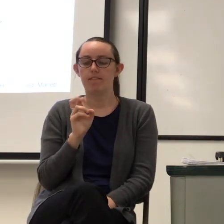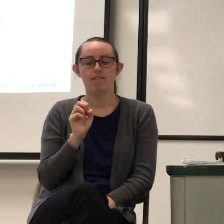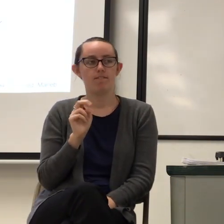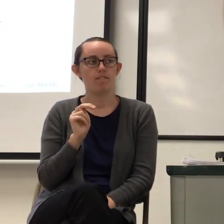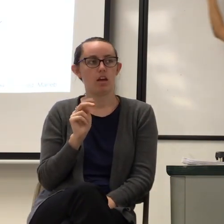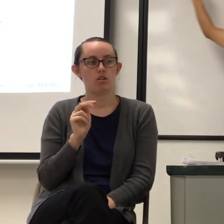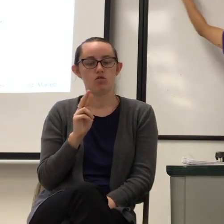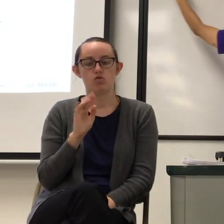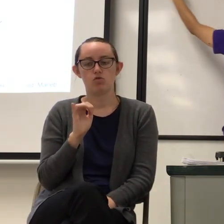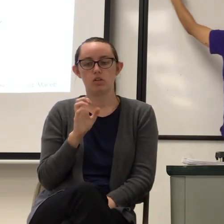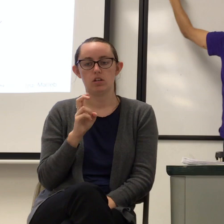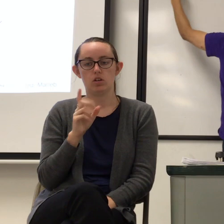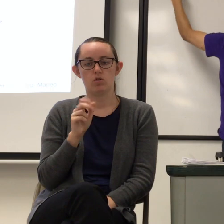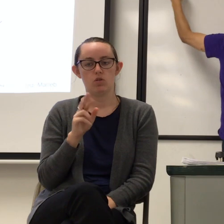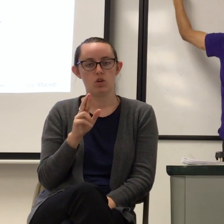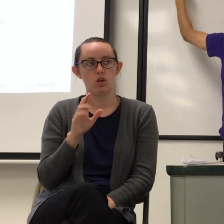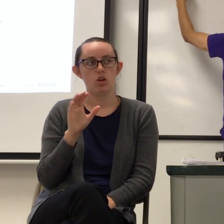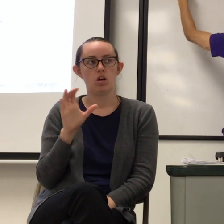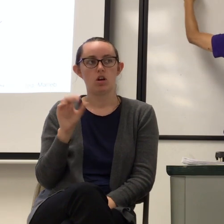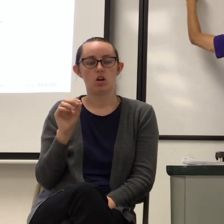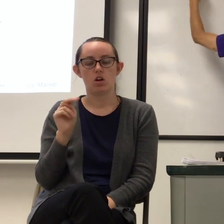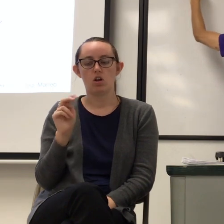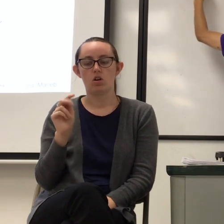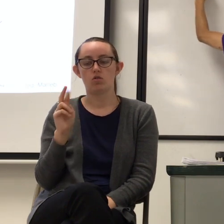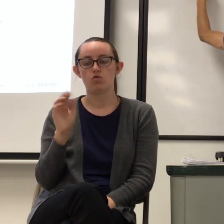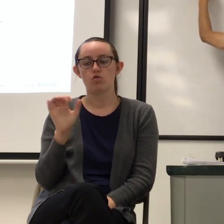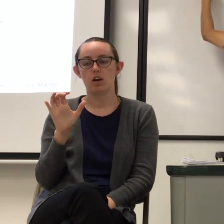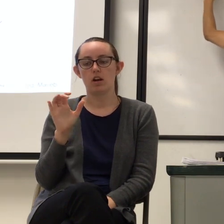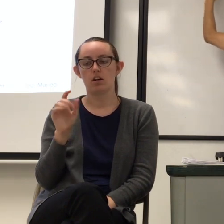Think of this as the first part of systole.